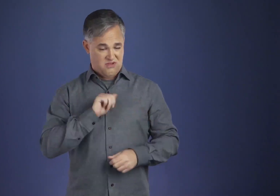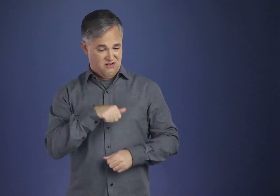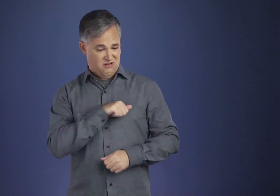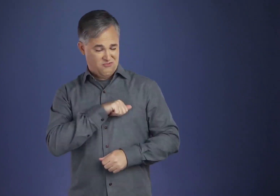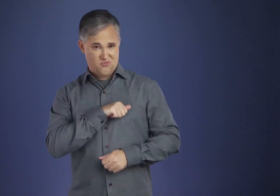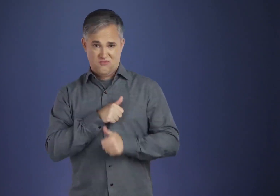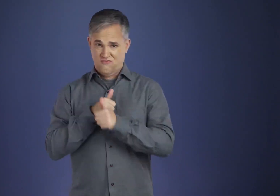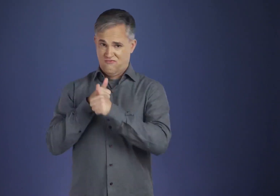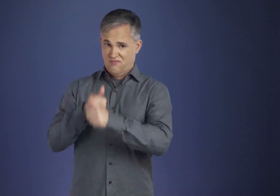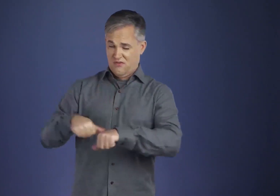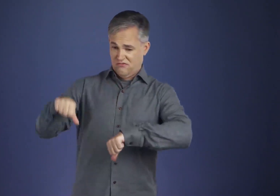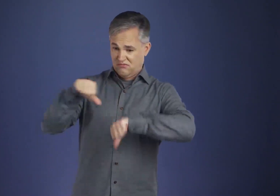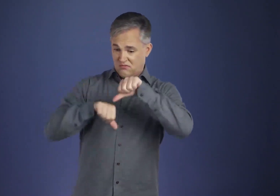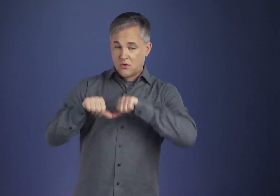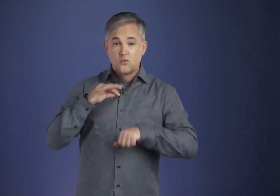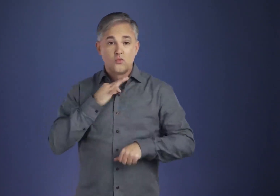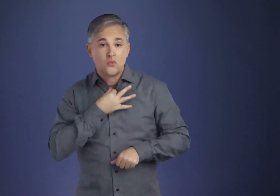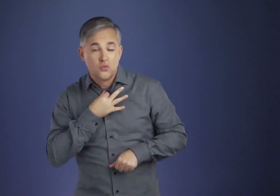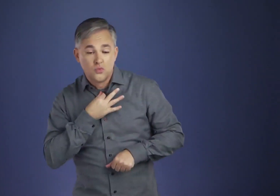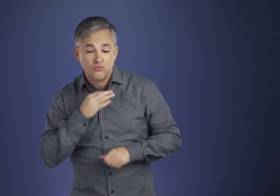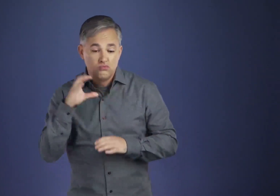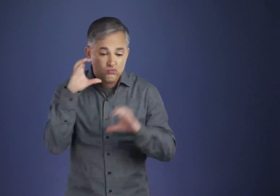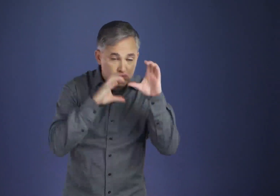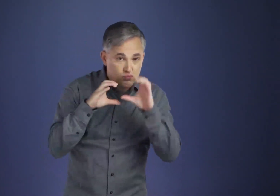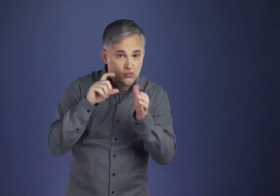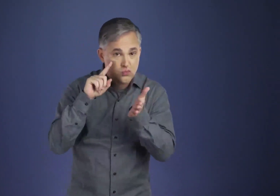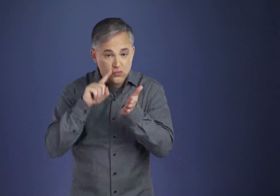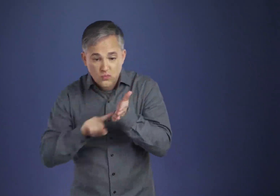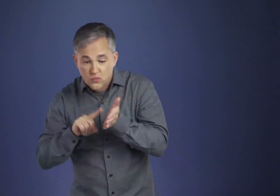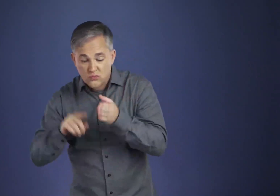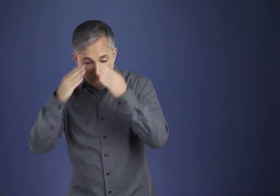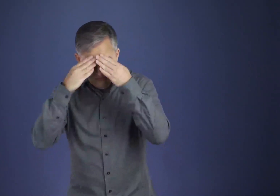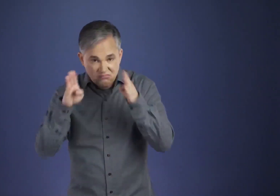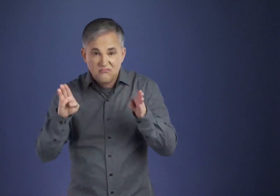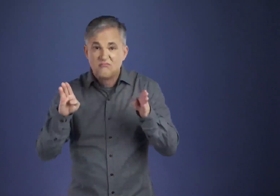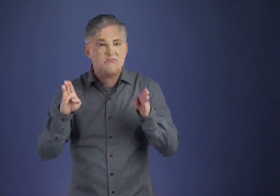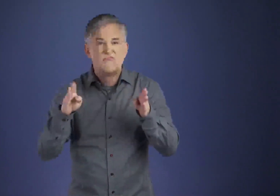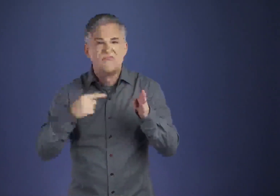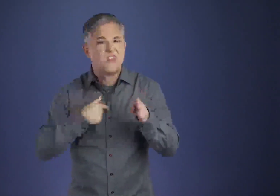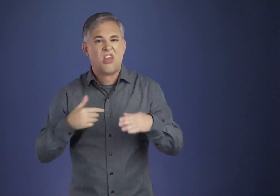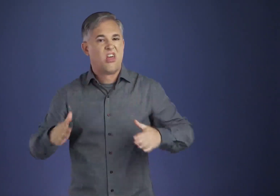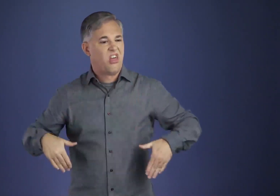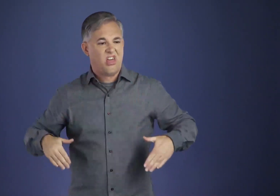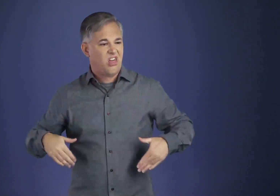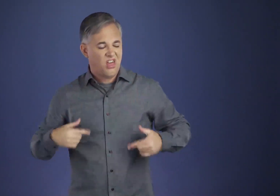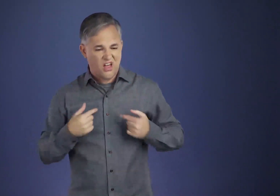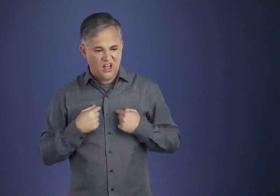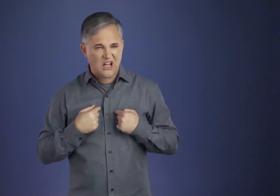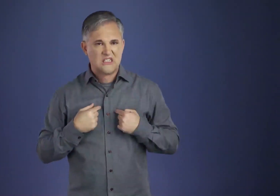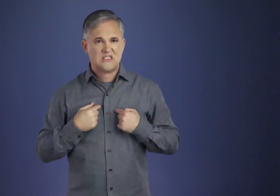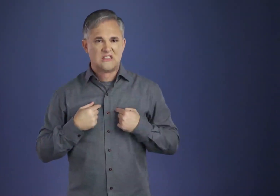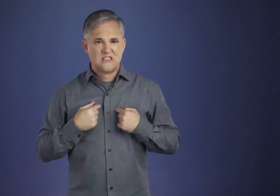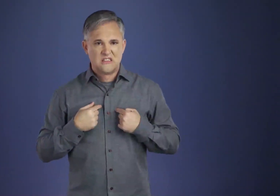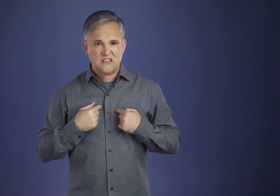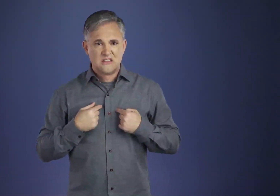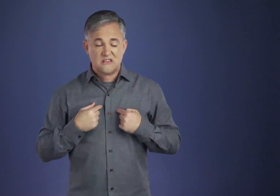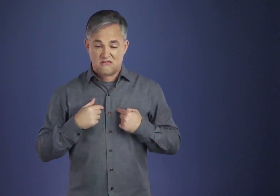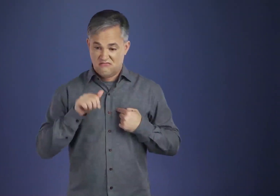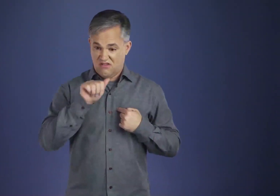I saw that my attitude regarding these had been anything but scientific. It wasn't AA that had the closed